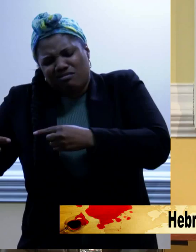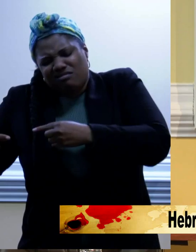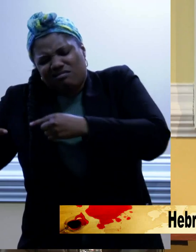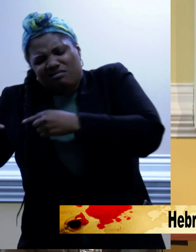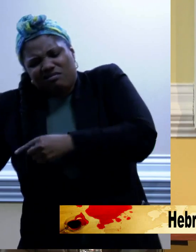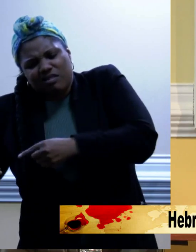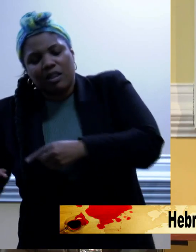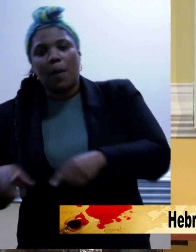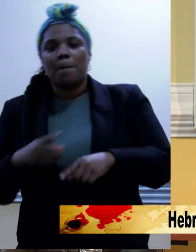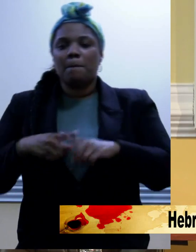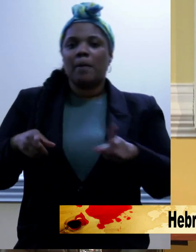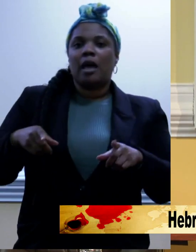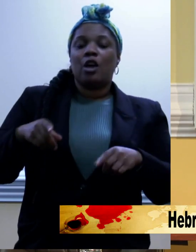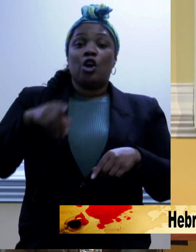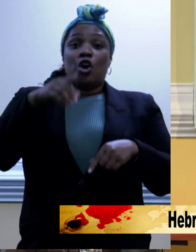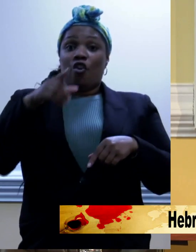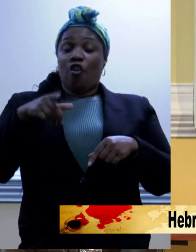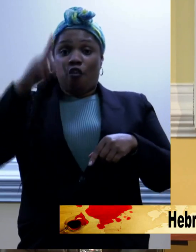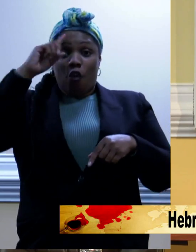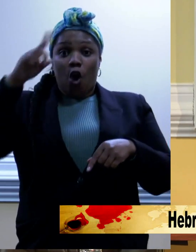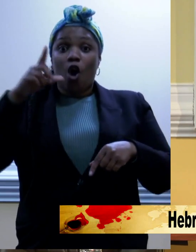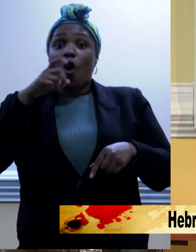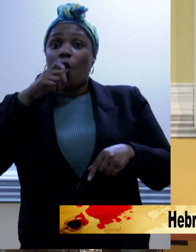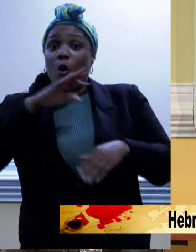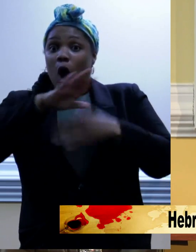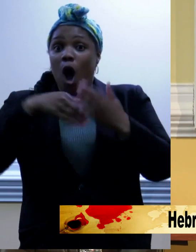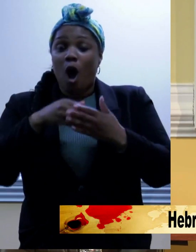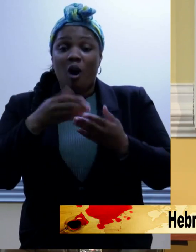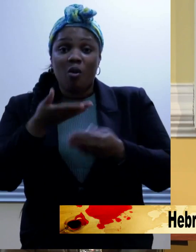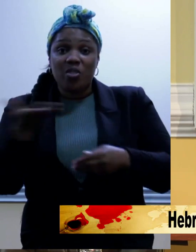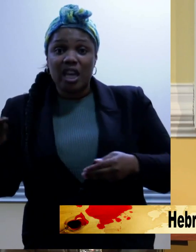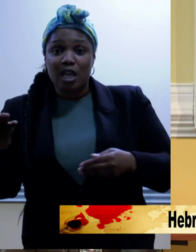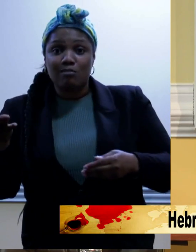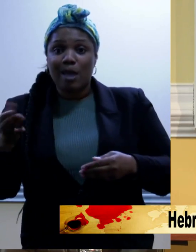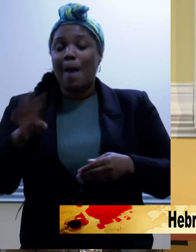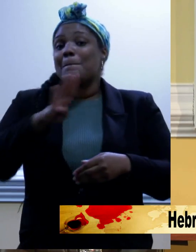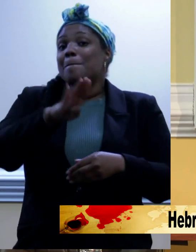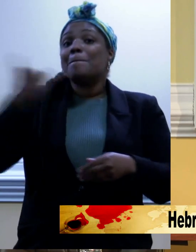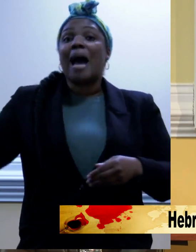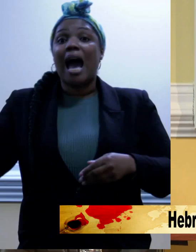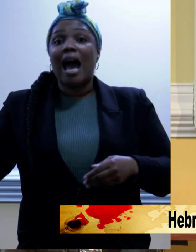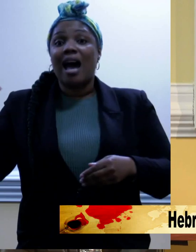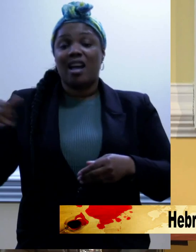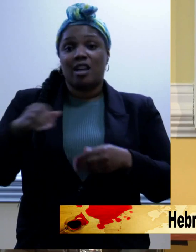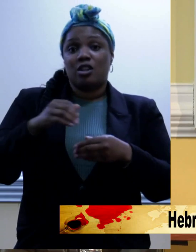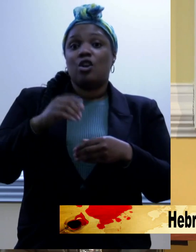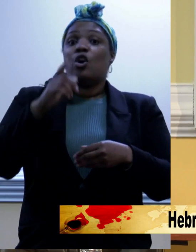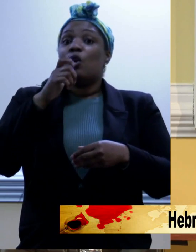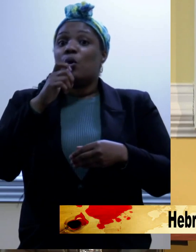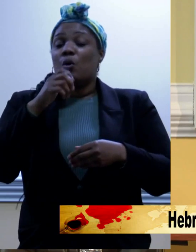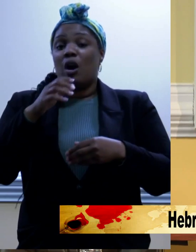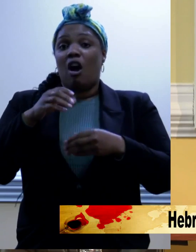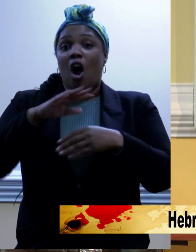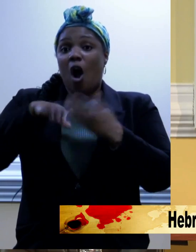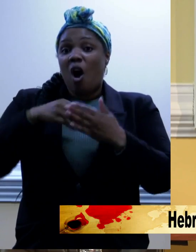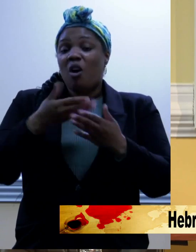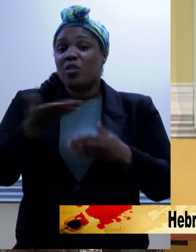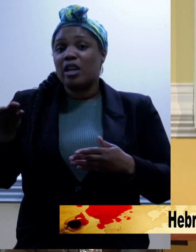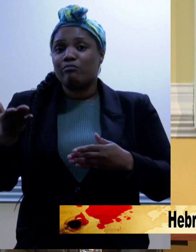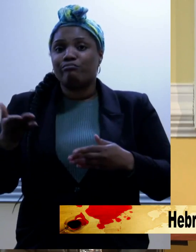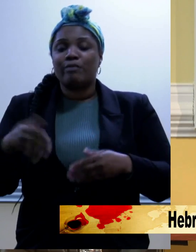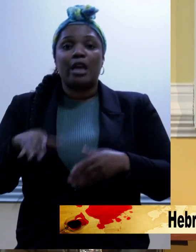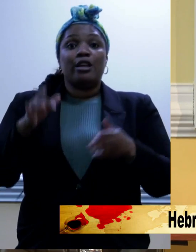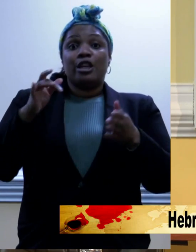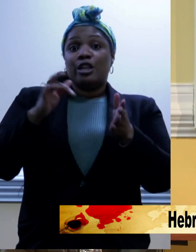whom are all things, yes, and by whom are all things. Yes. Because he's the one that made all things. Father gave the commandments